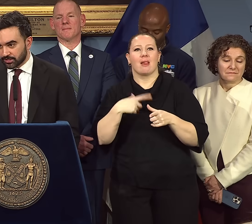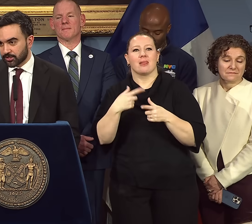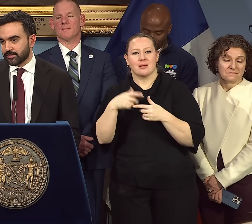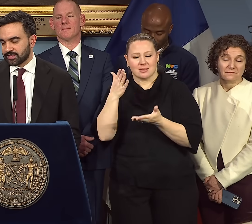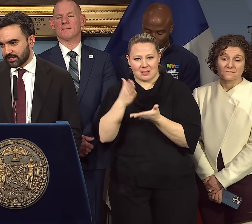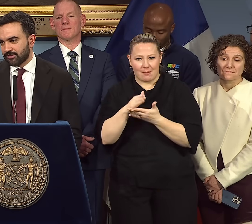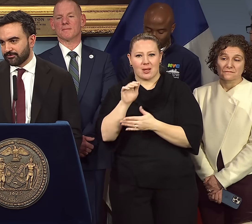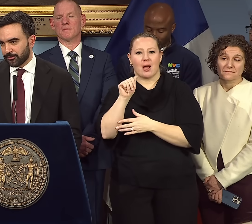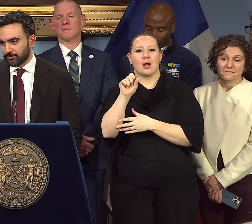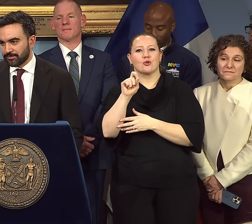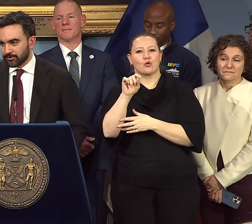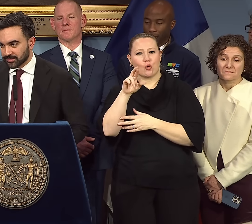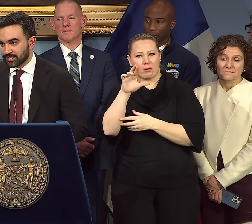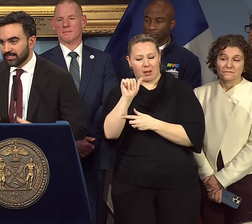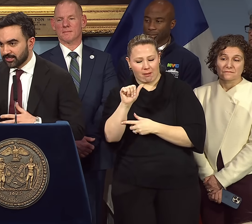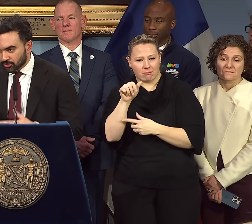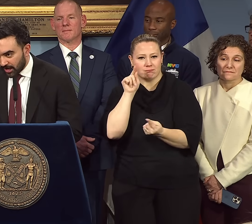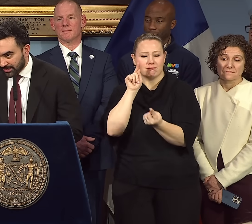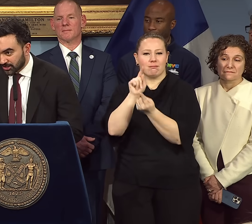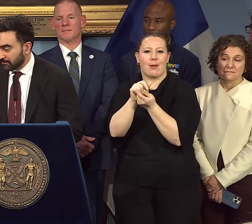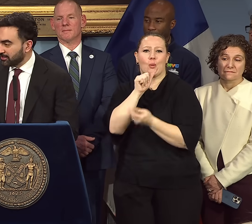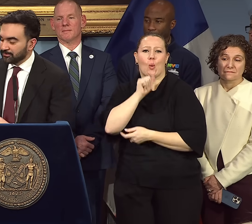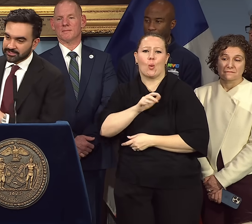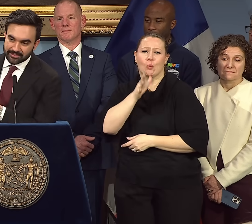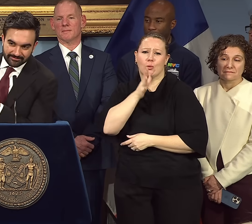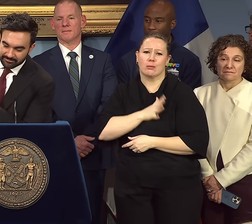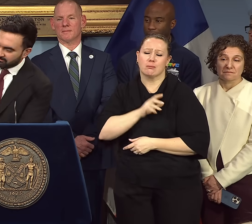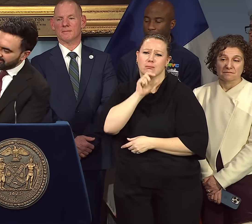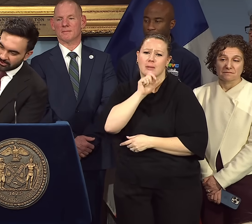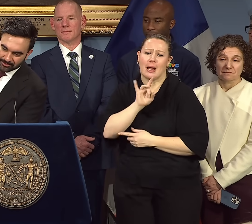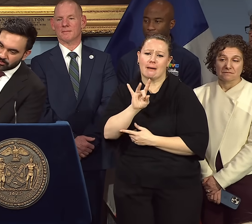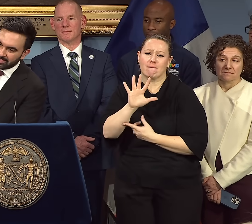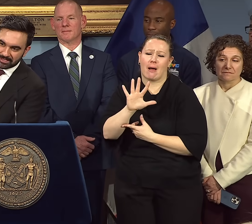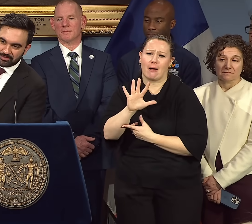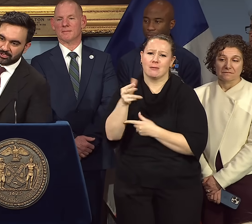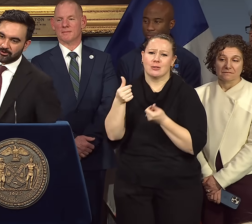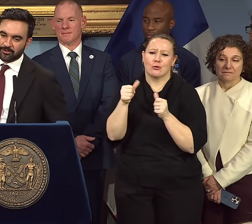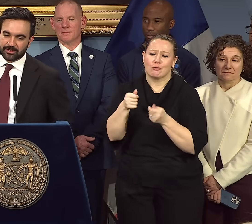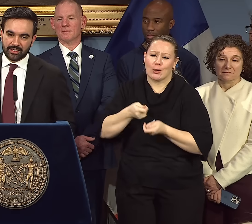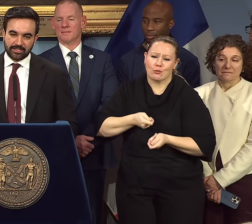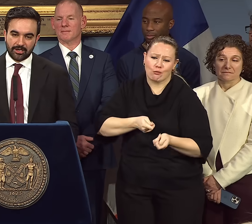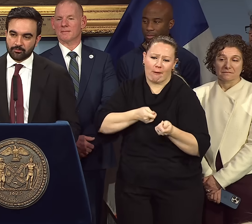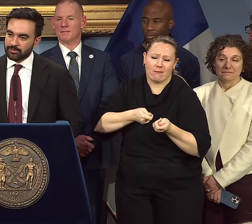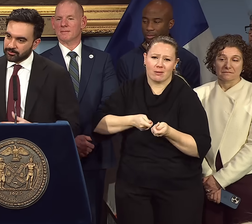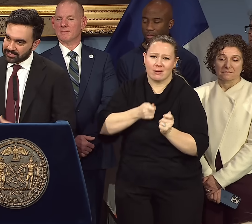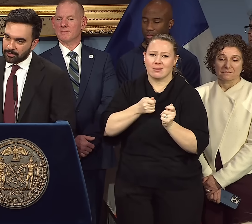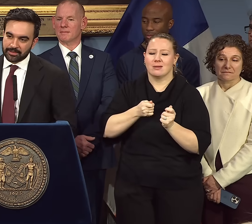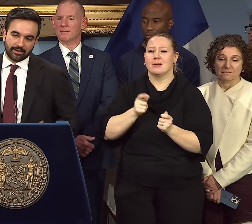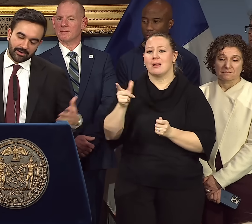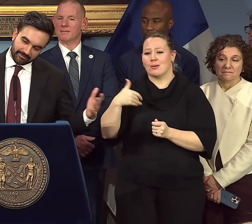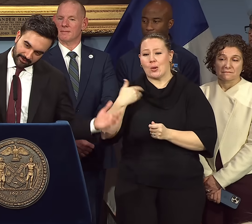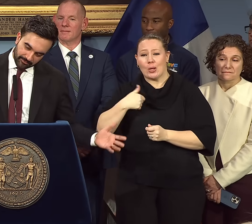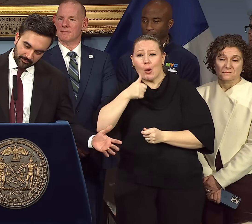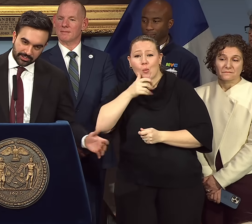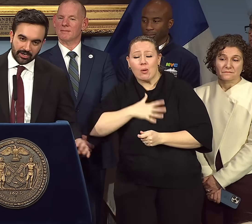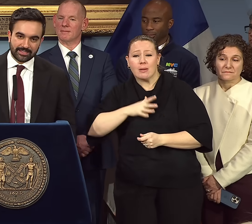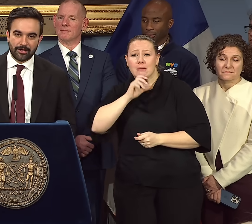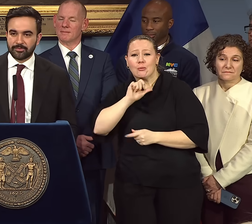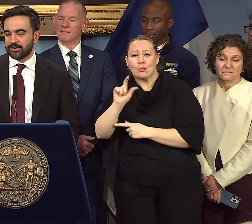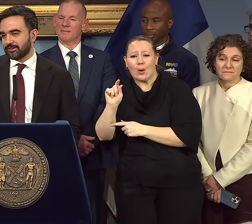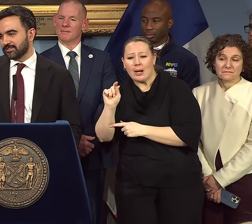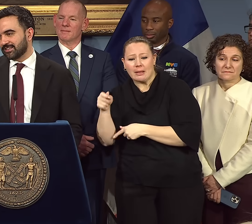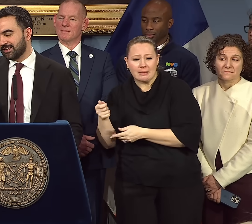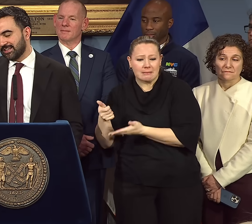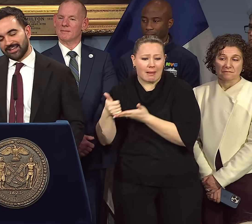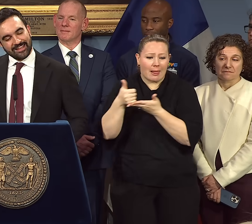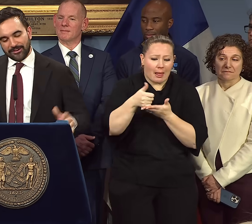that's where we saw this 85-year-old woman who was trying to shovel. There was a 20-something-year-old young woman who was helping her. Then we started to help